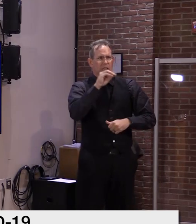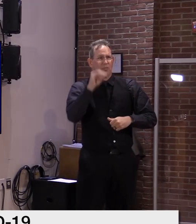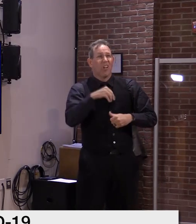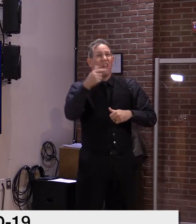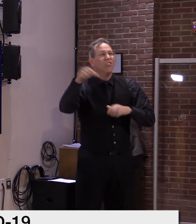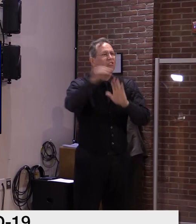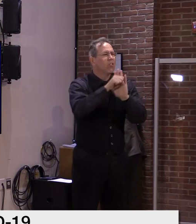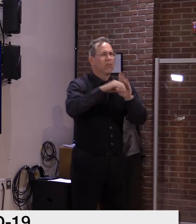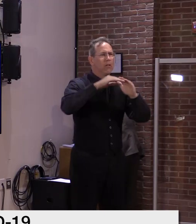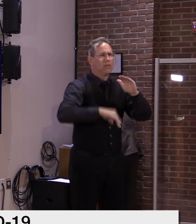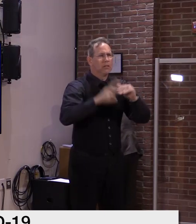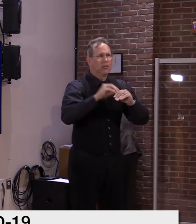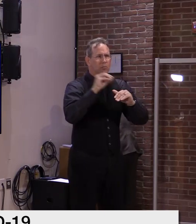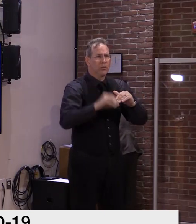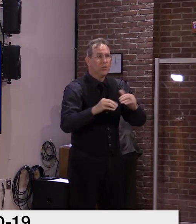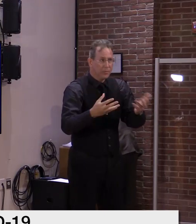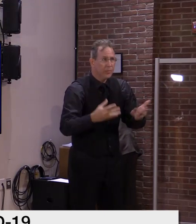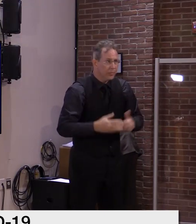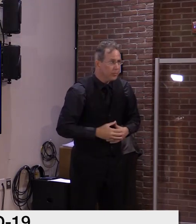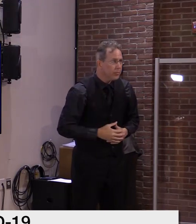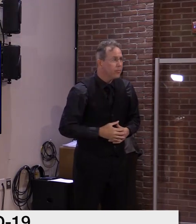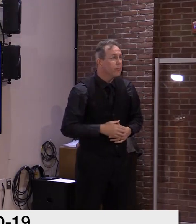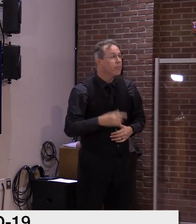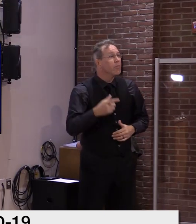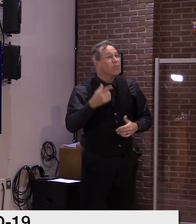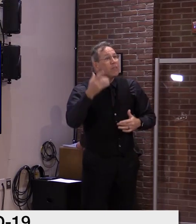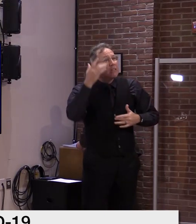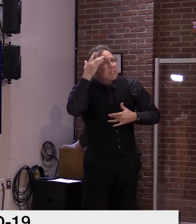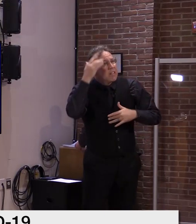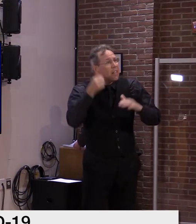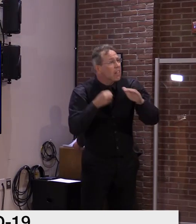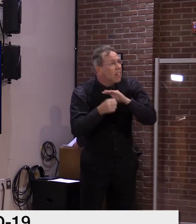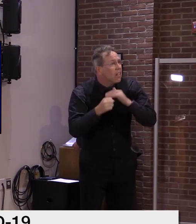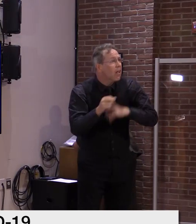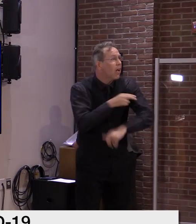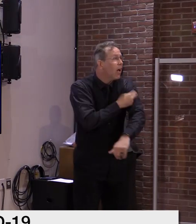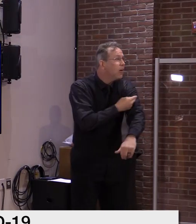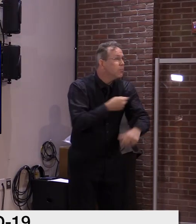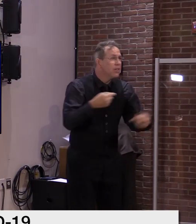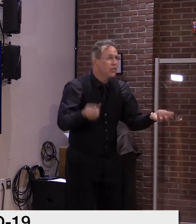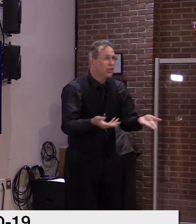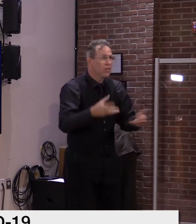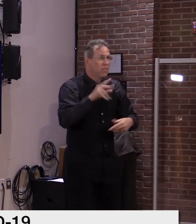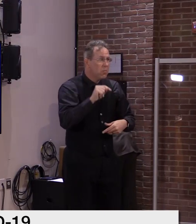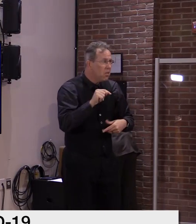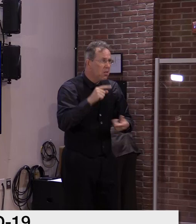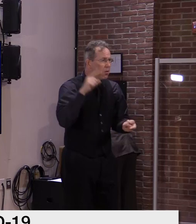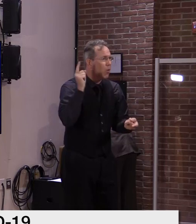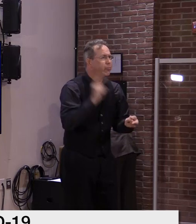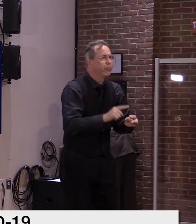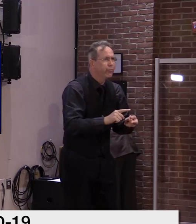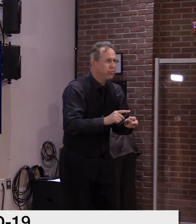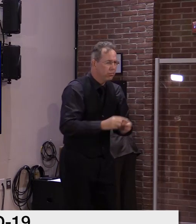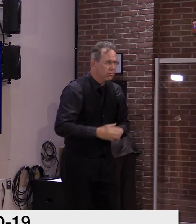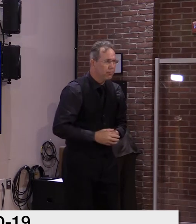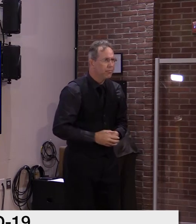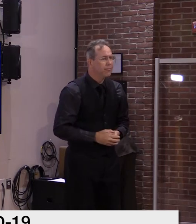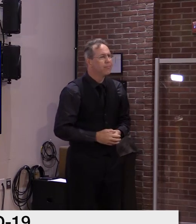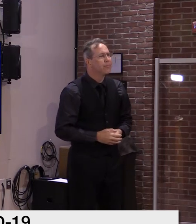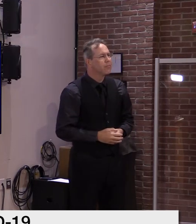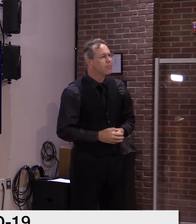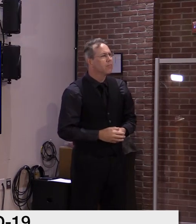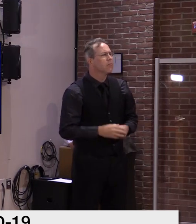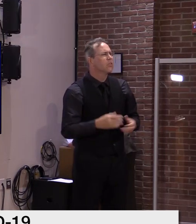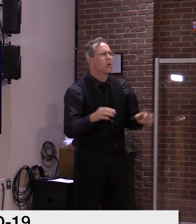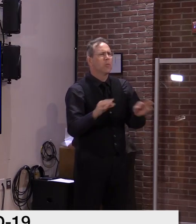state. And for Vermont, it is so critical for everyone to step up and get vaccinated because we've done such